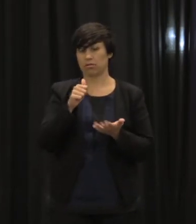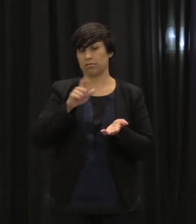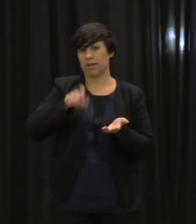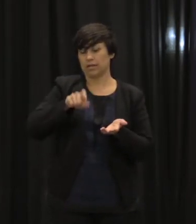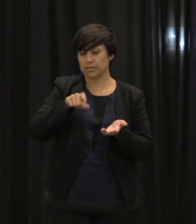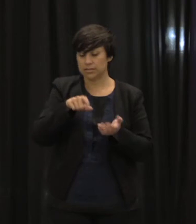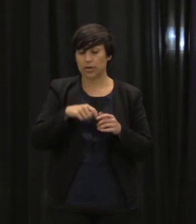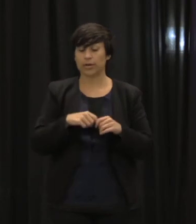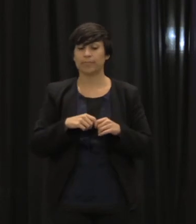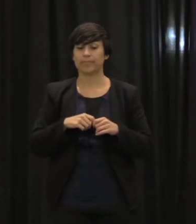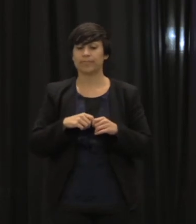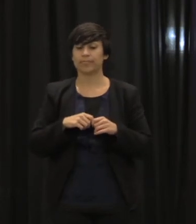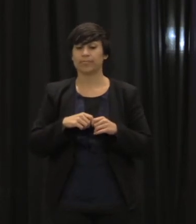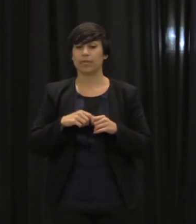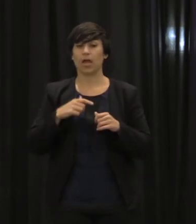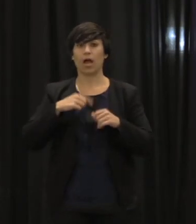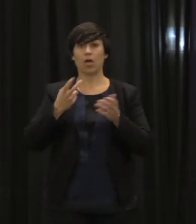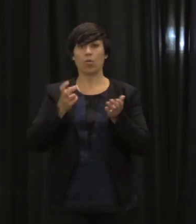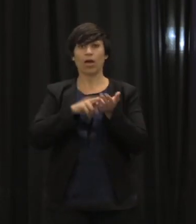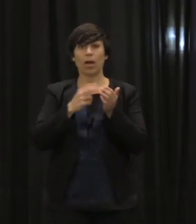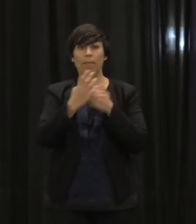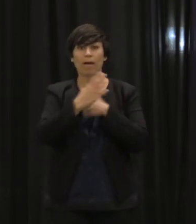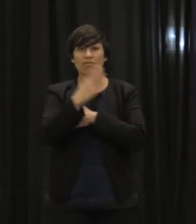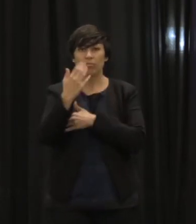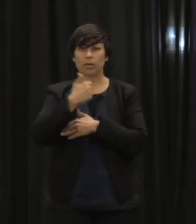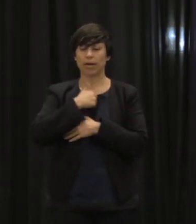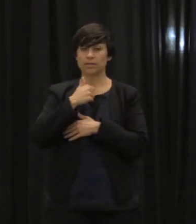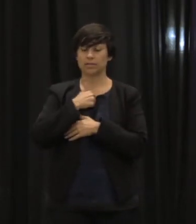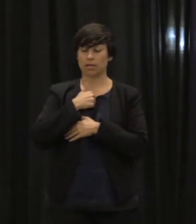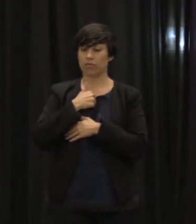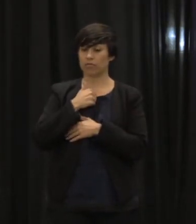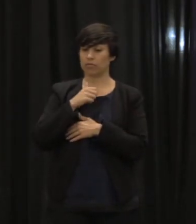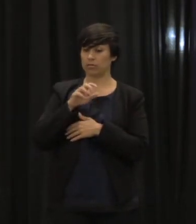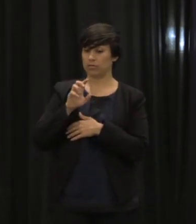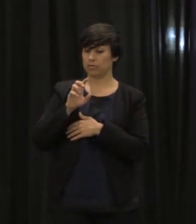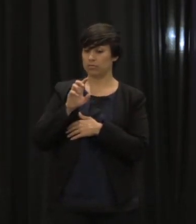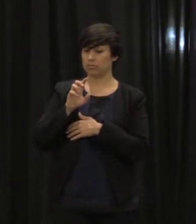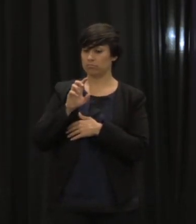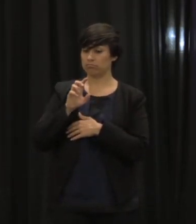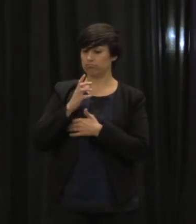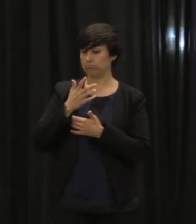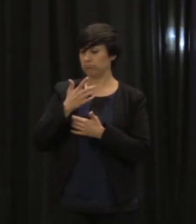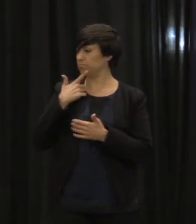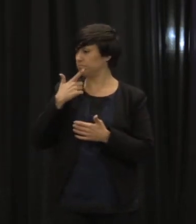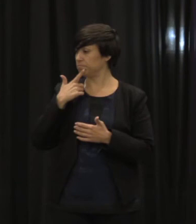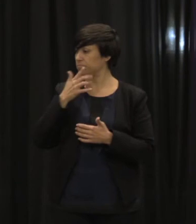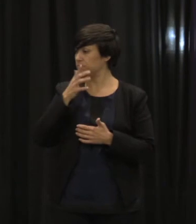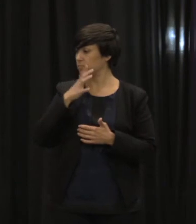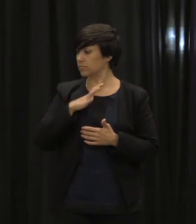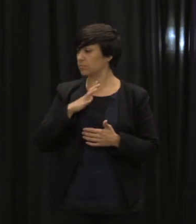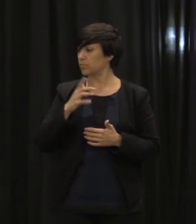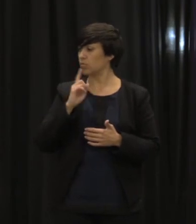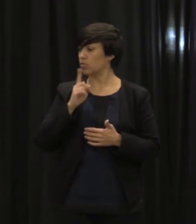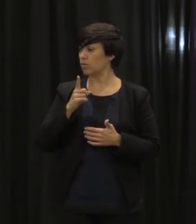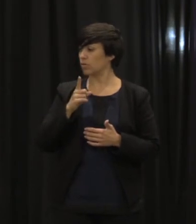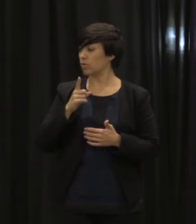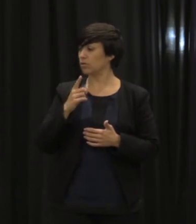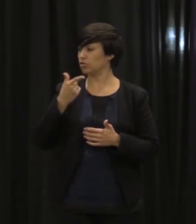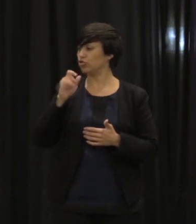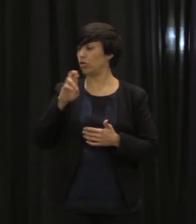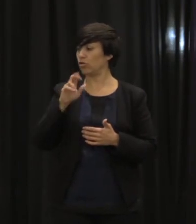out, why is there a law where my wife will have added recourse